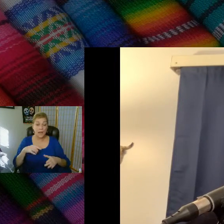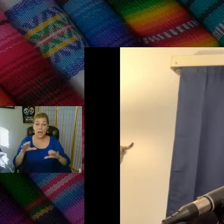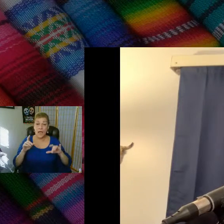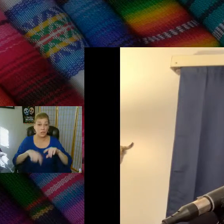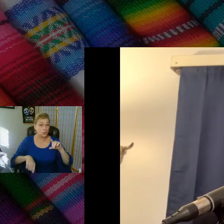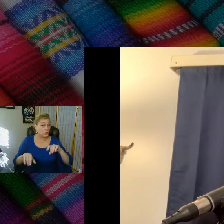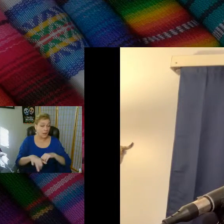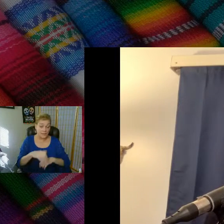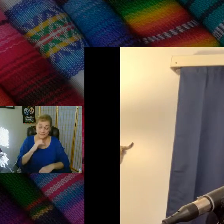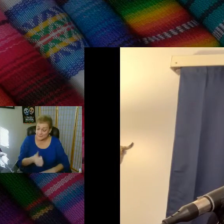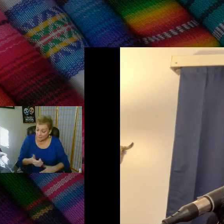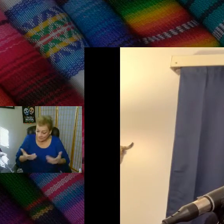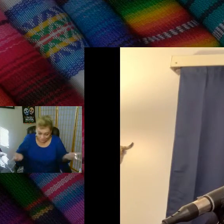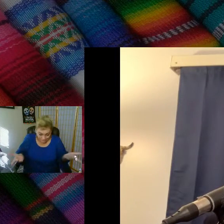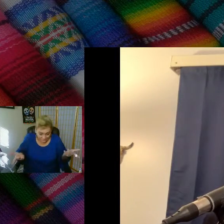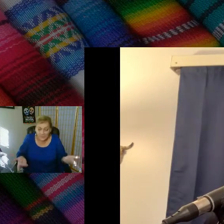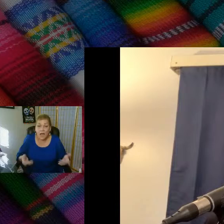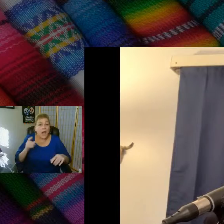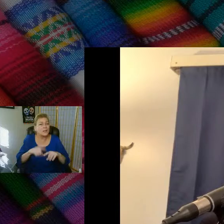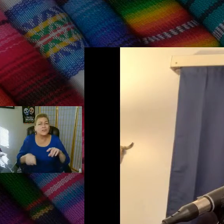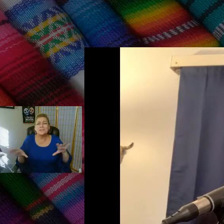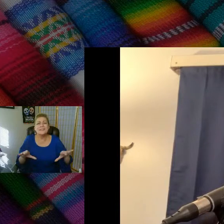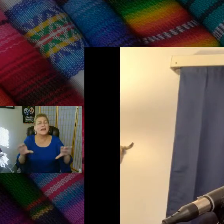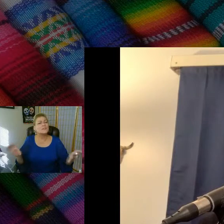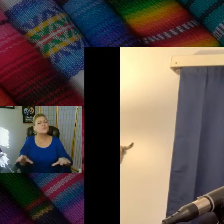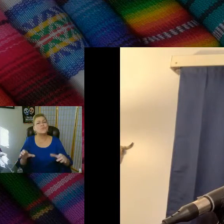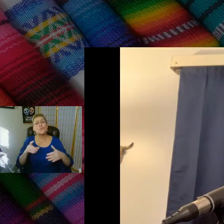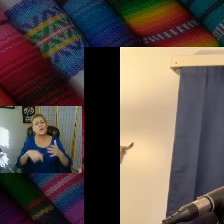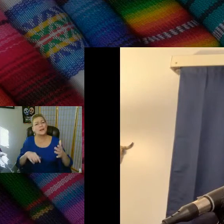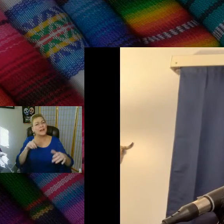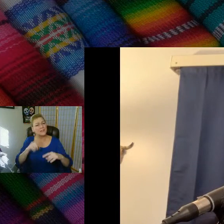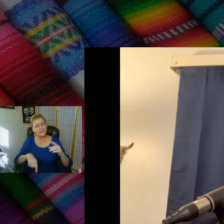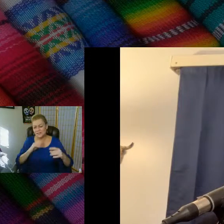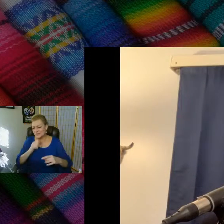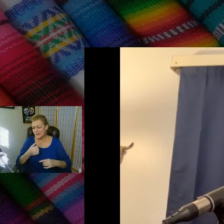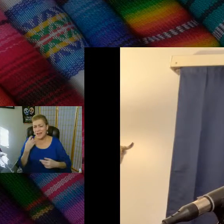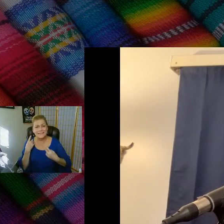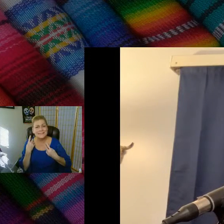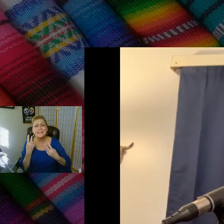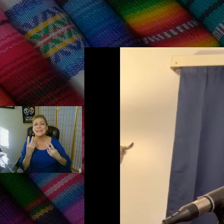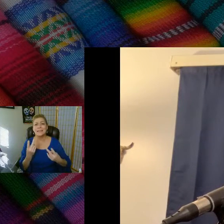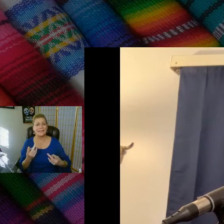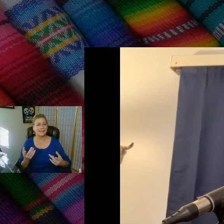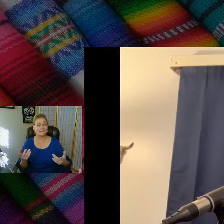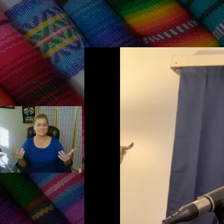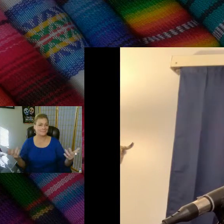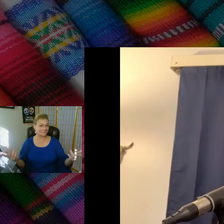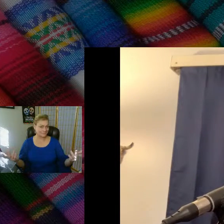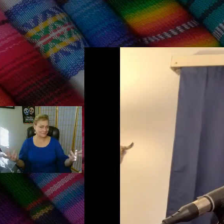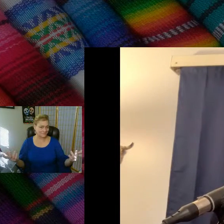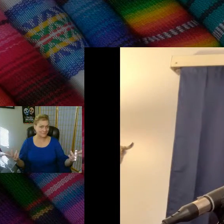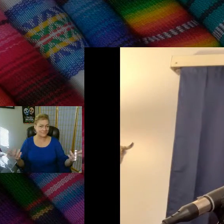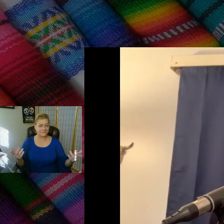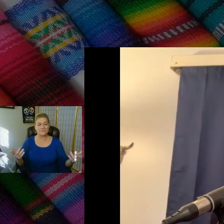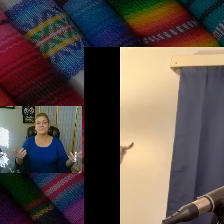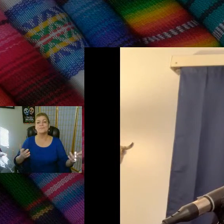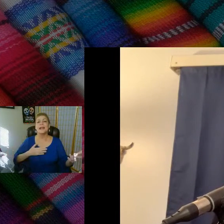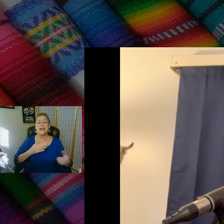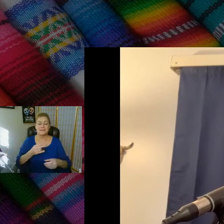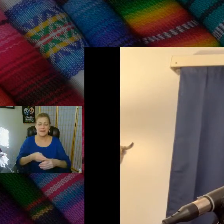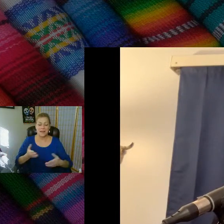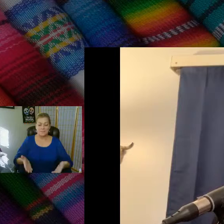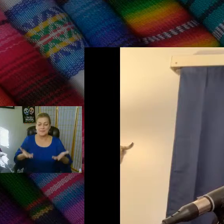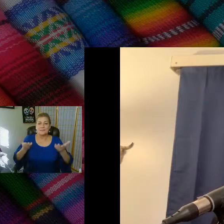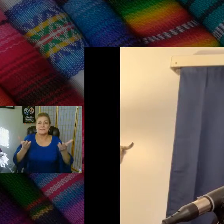see. I could not do what I could not see. Lift up my name